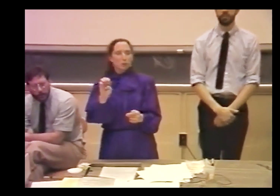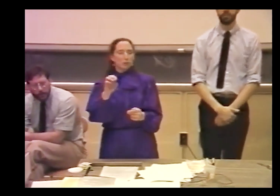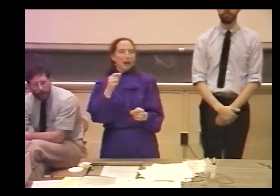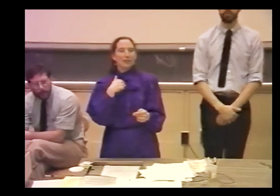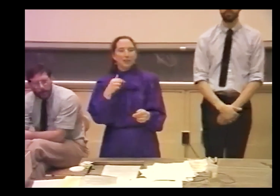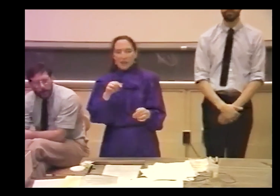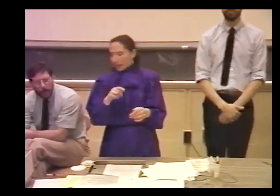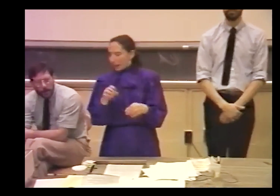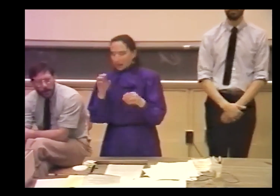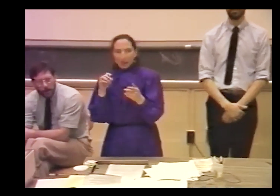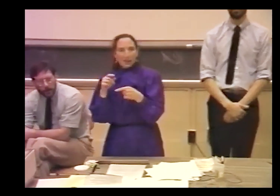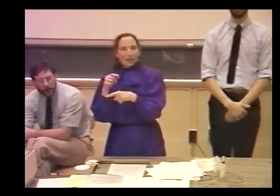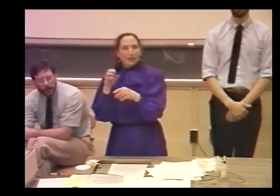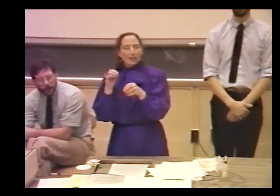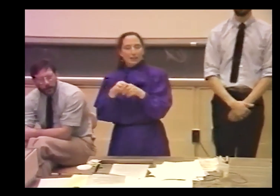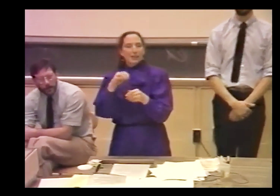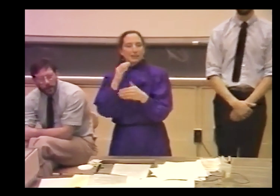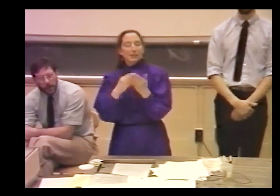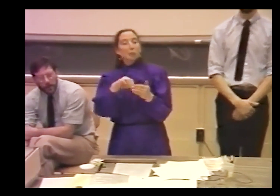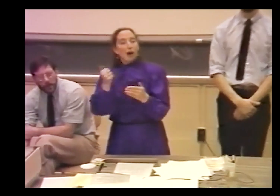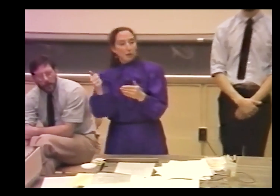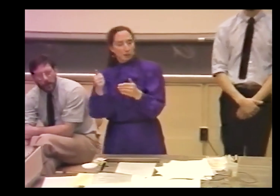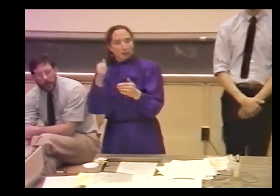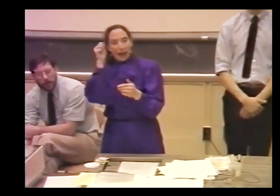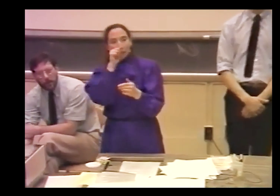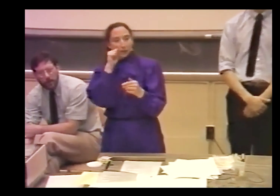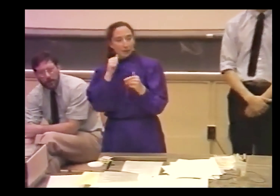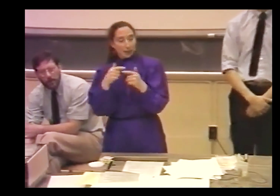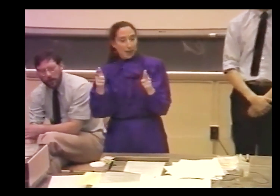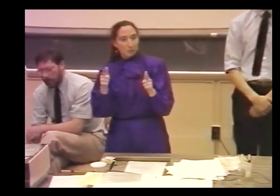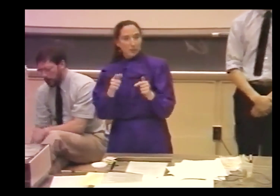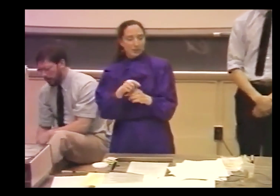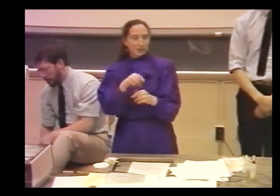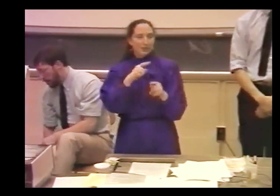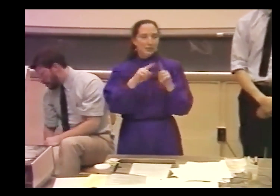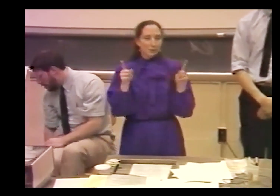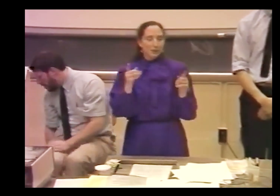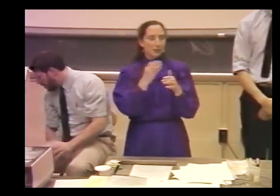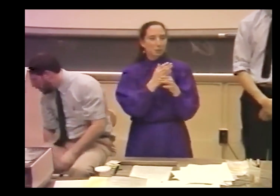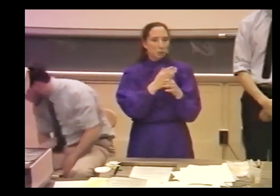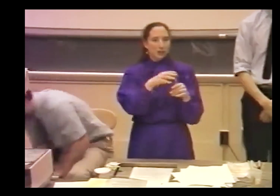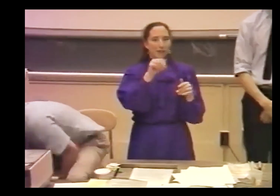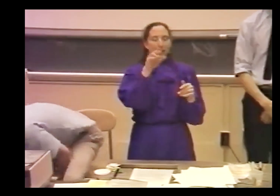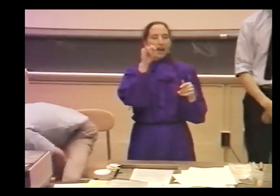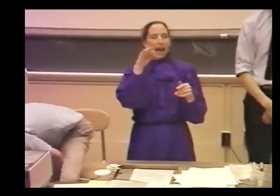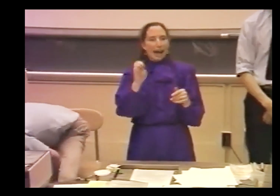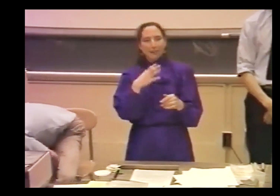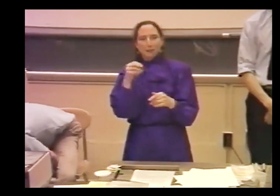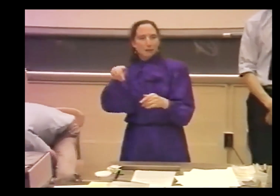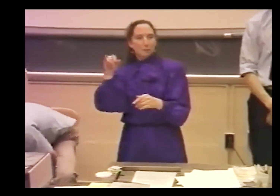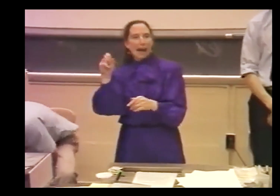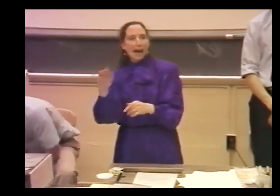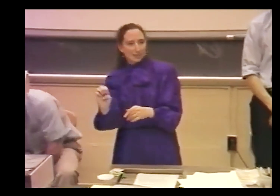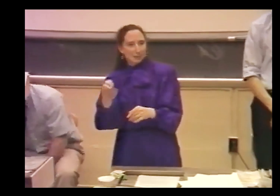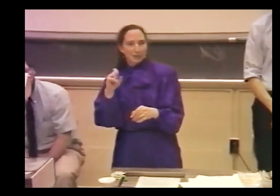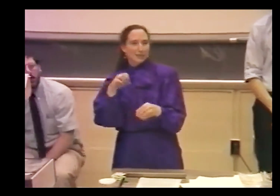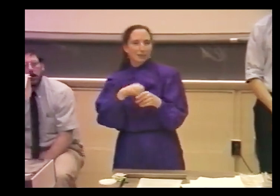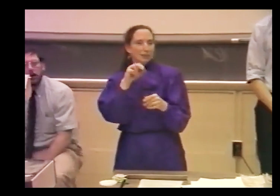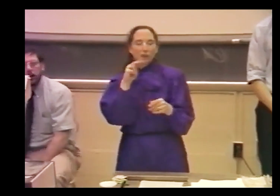mood. In some other African languages, the difference between active and passive is in the